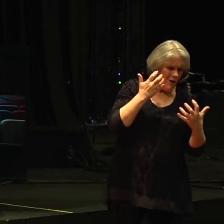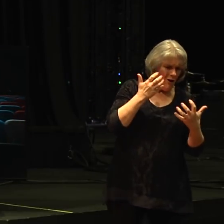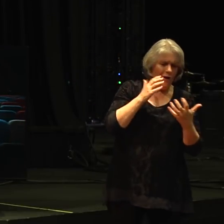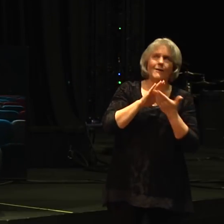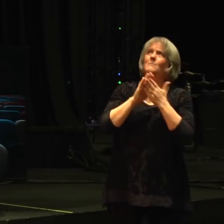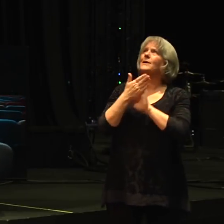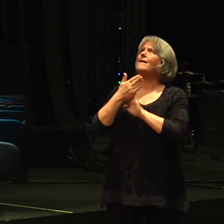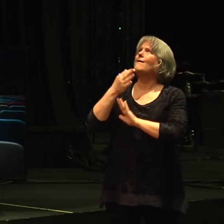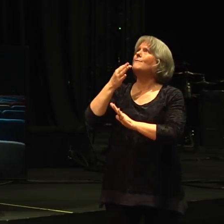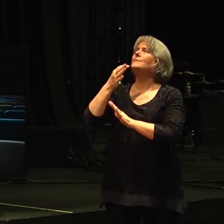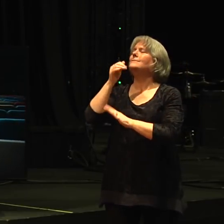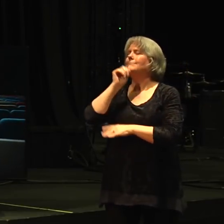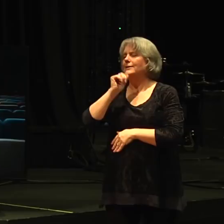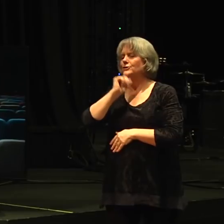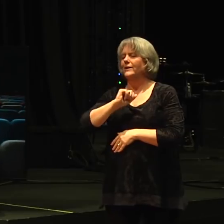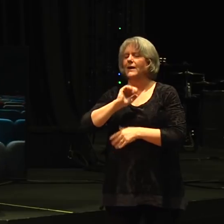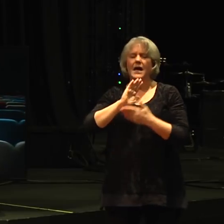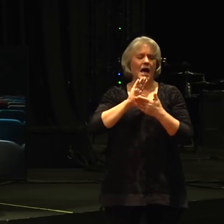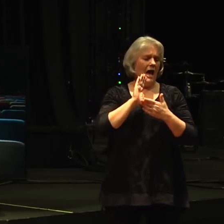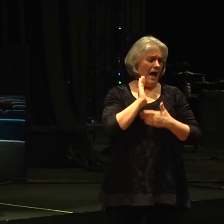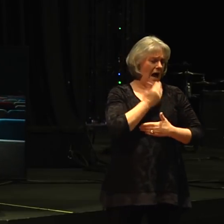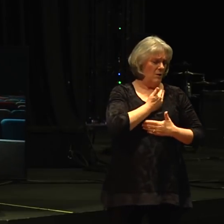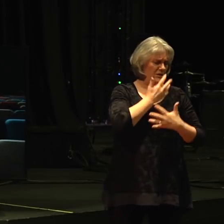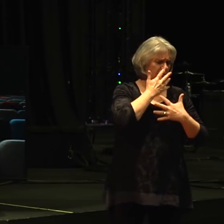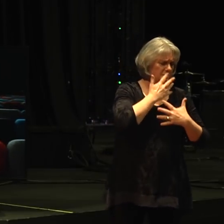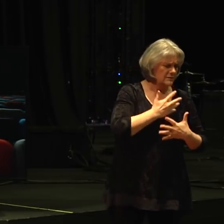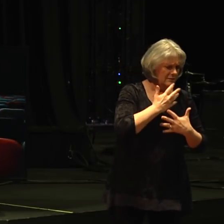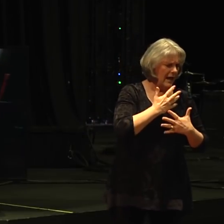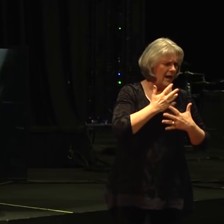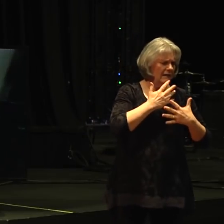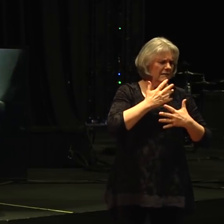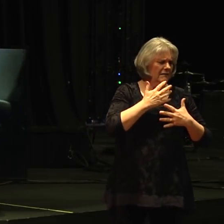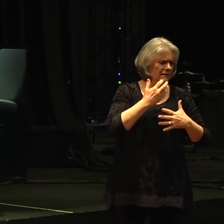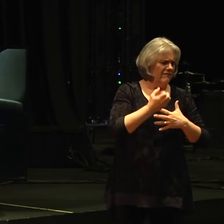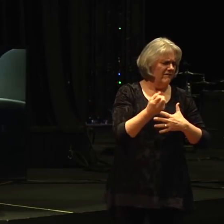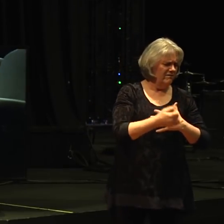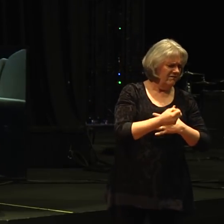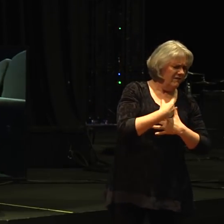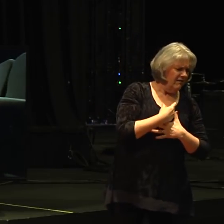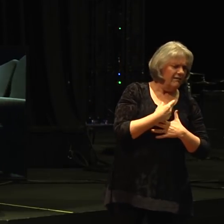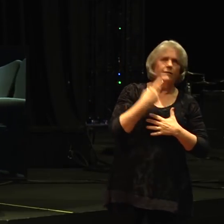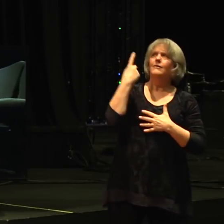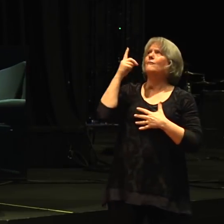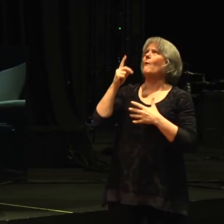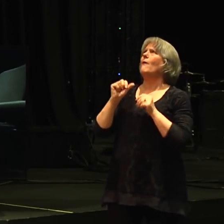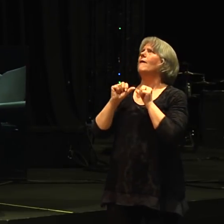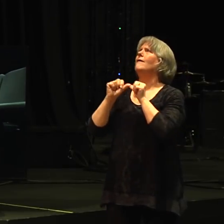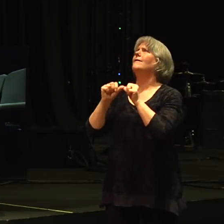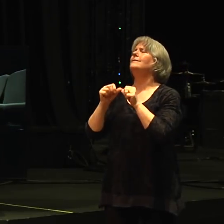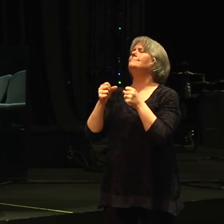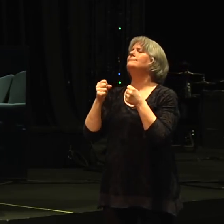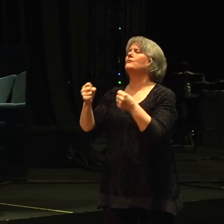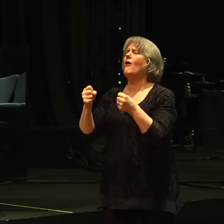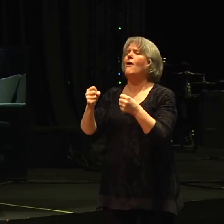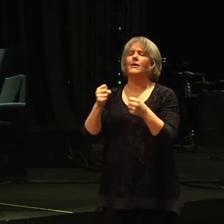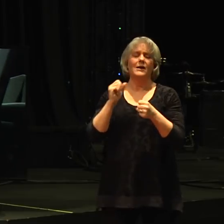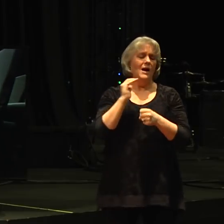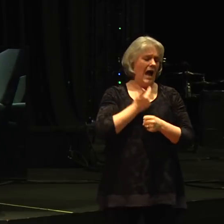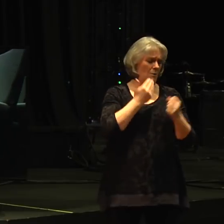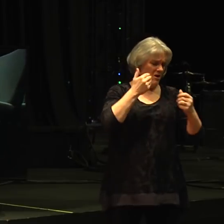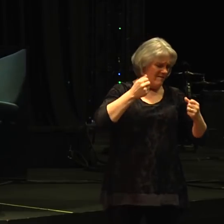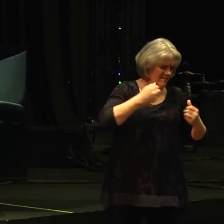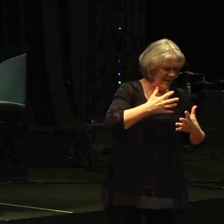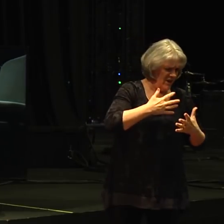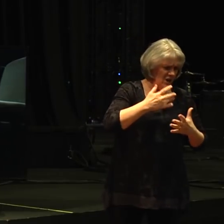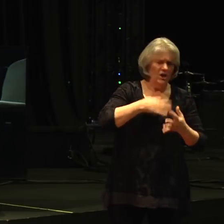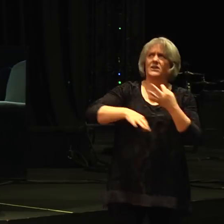patience and trade sadness and defeat for resilience and trade fear for hope, because 2,000 years ago,